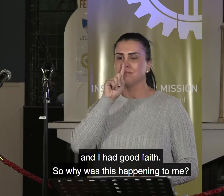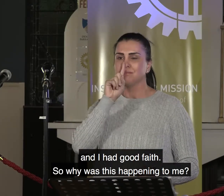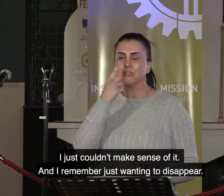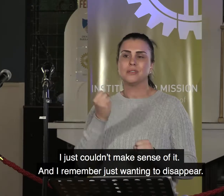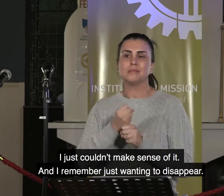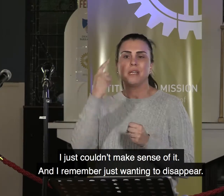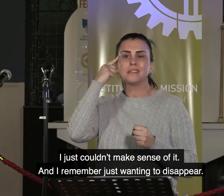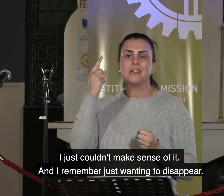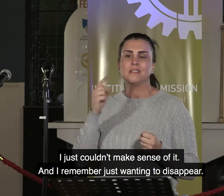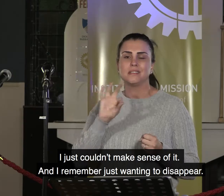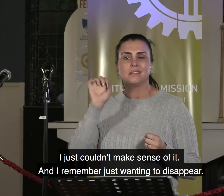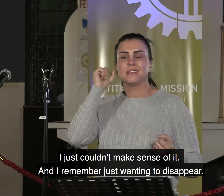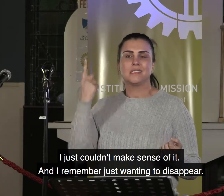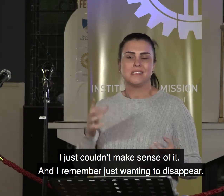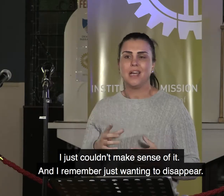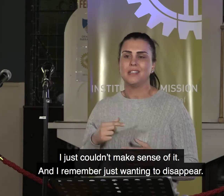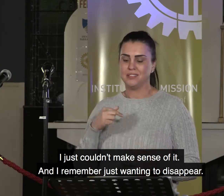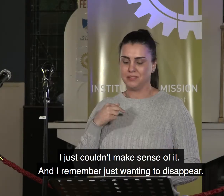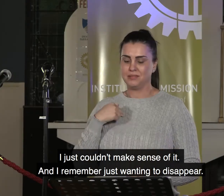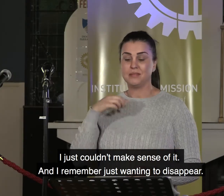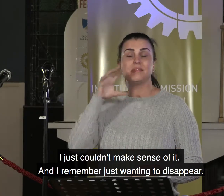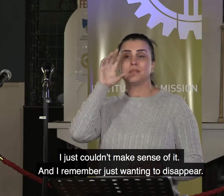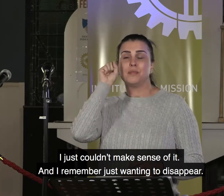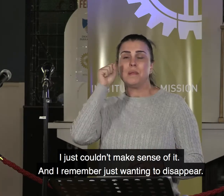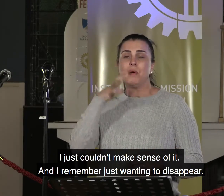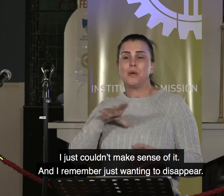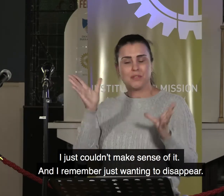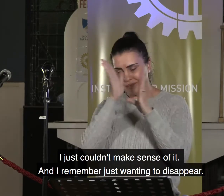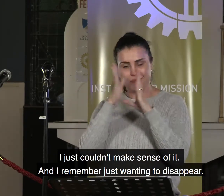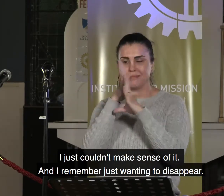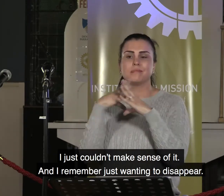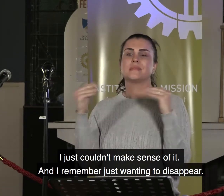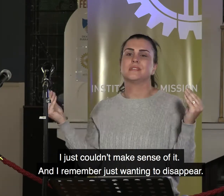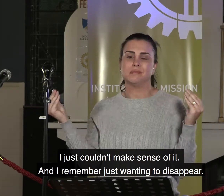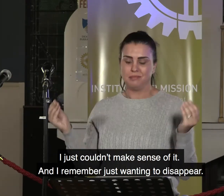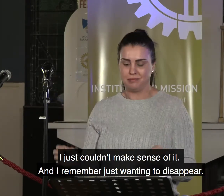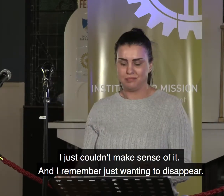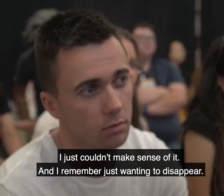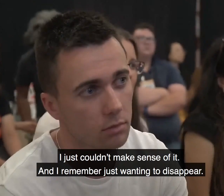I just couldn't make sense of it. And I remember just wanting to disappear.